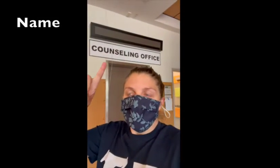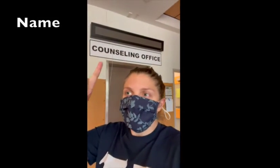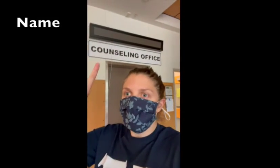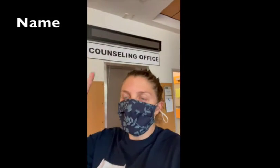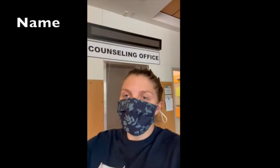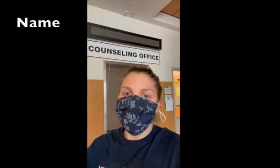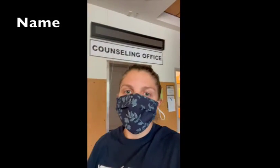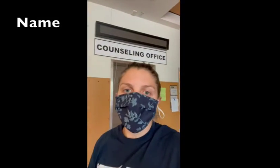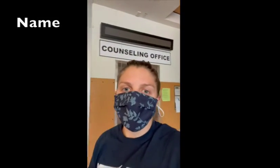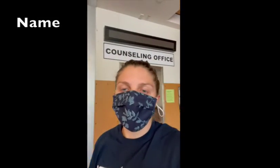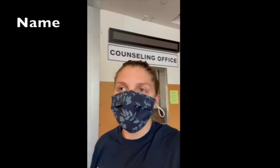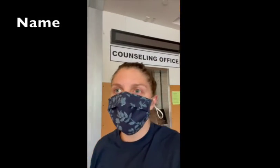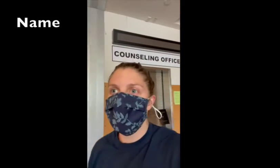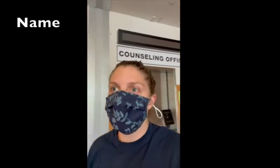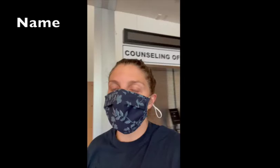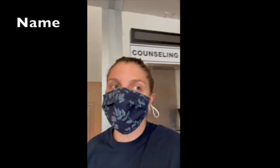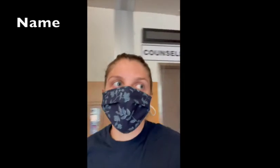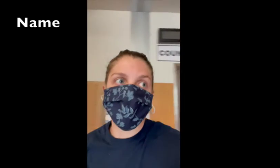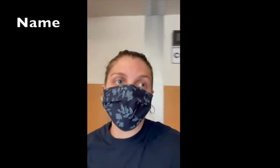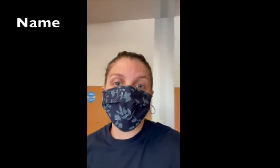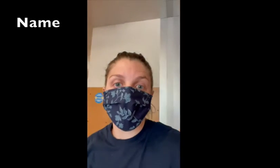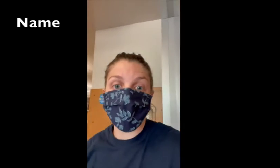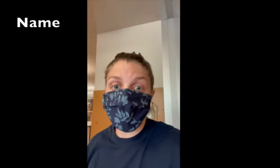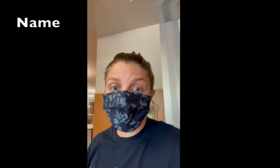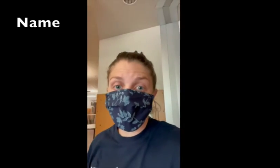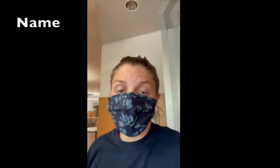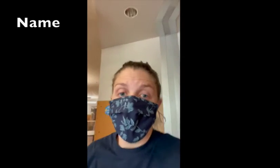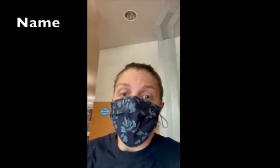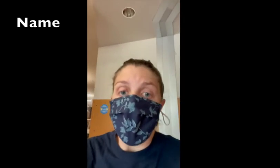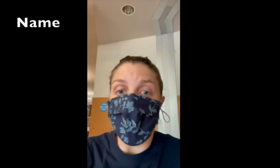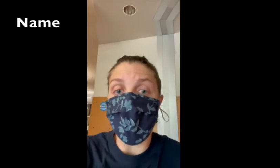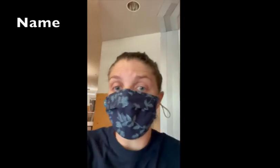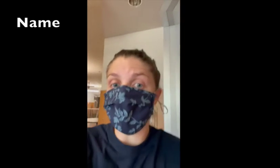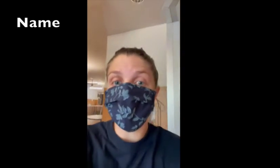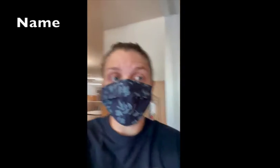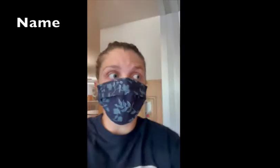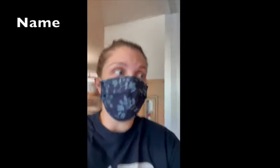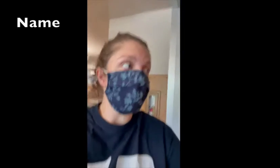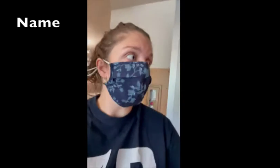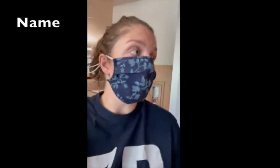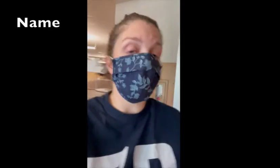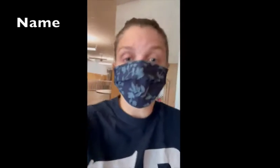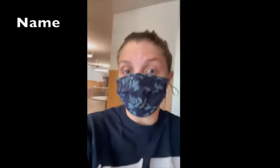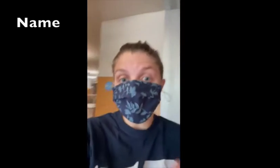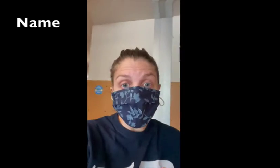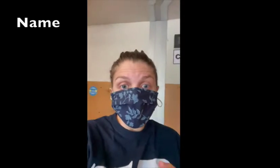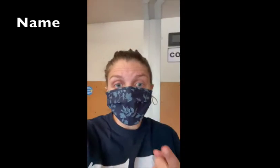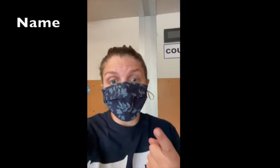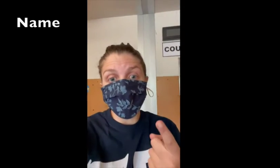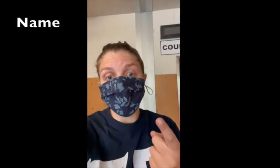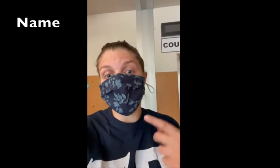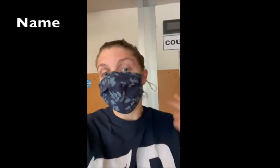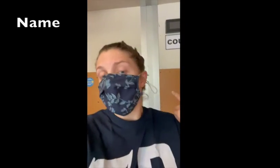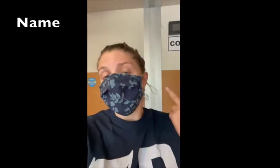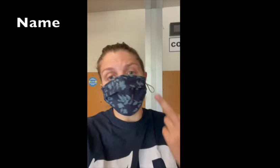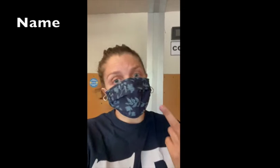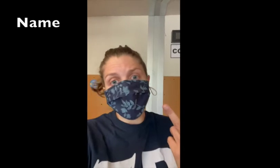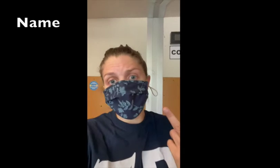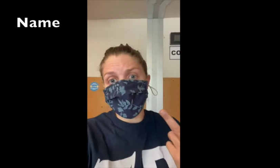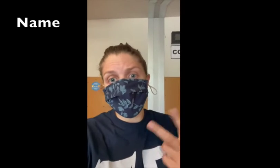our counseling office is accessible throughout the year. Our counselors can help you with graduation requirements, testing